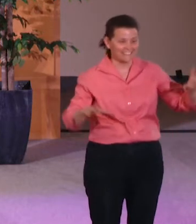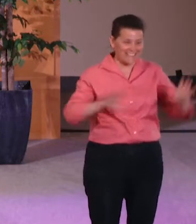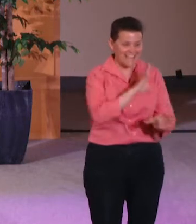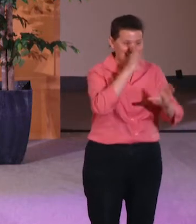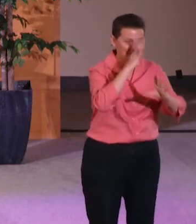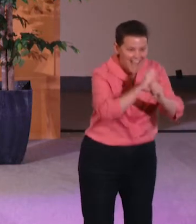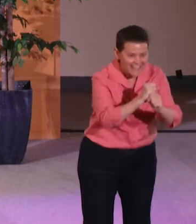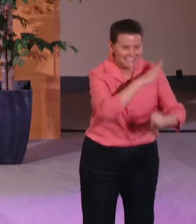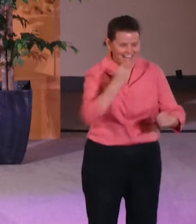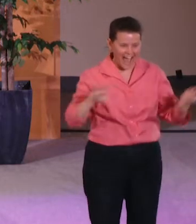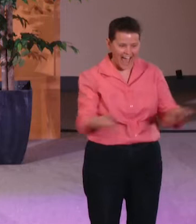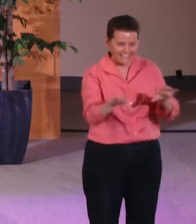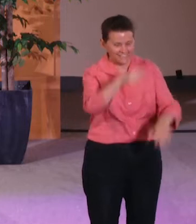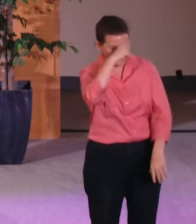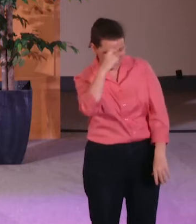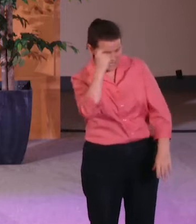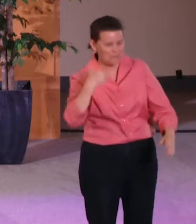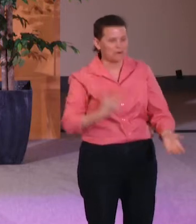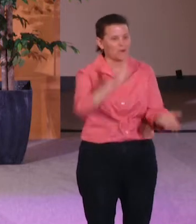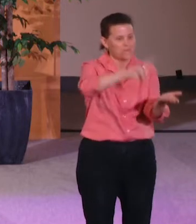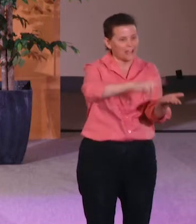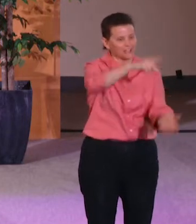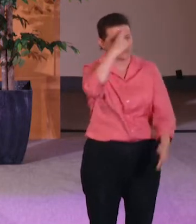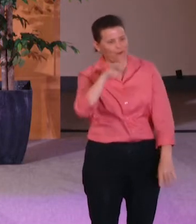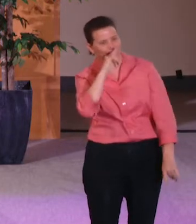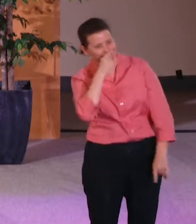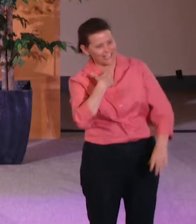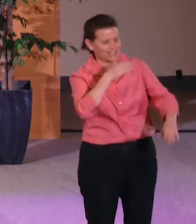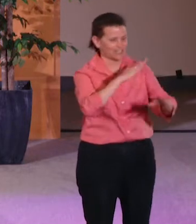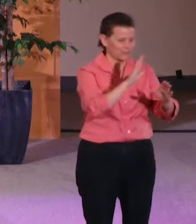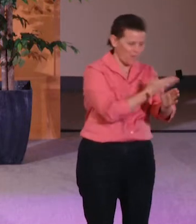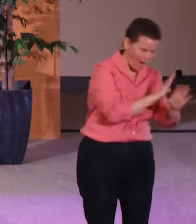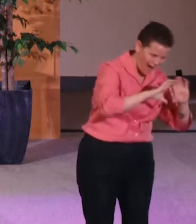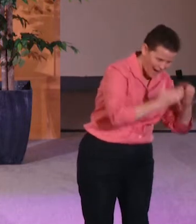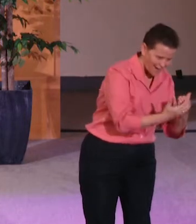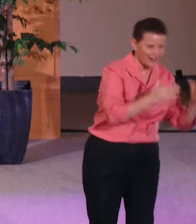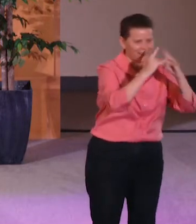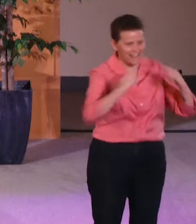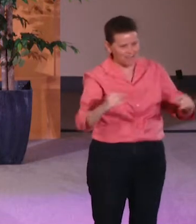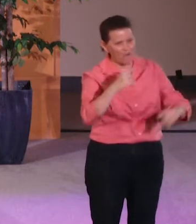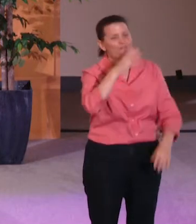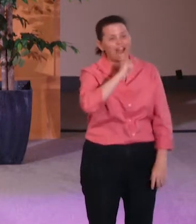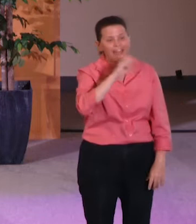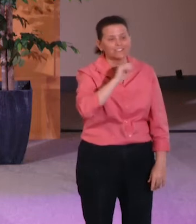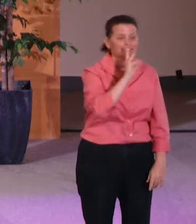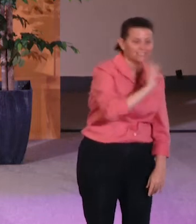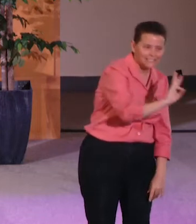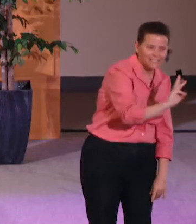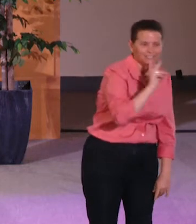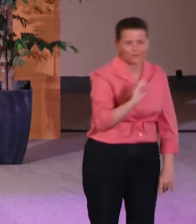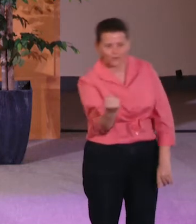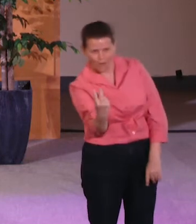Visit unityhills.org to register for kids' choir camp. This camp is for children aged 6 to 12 years